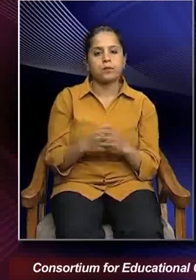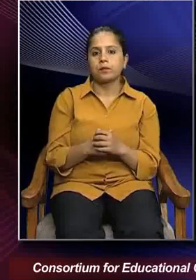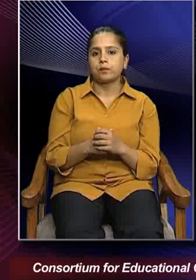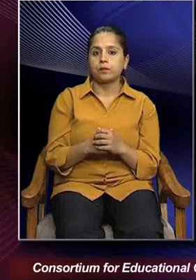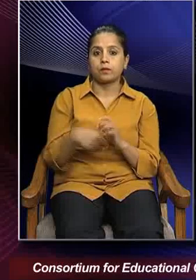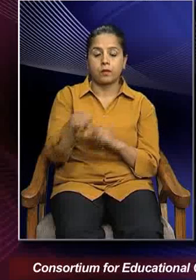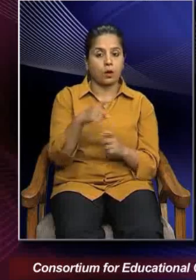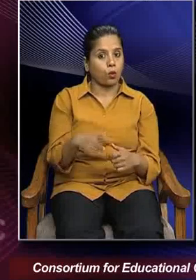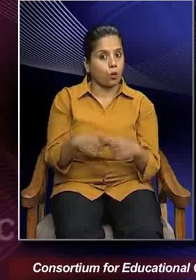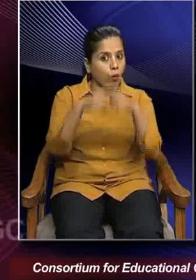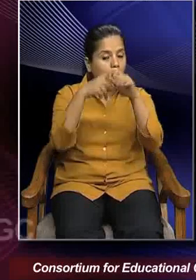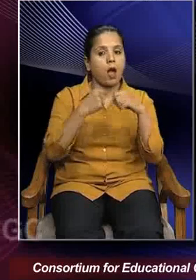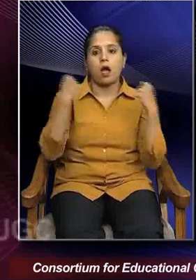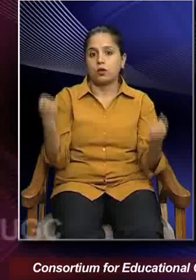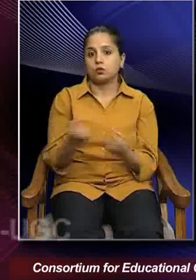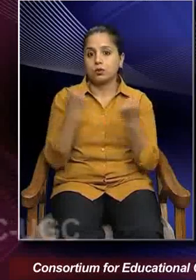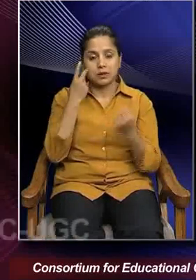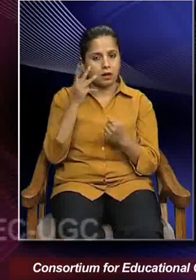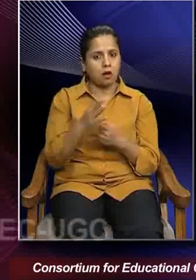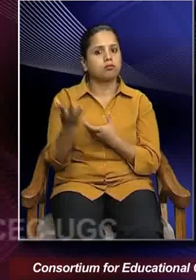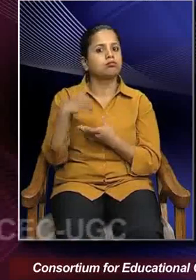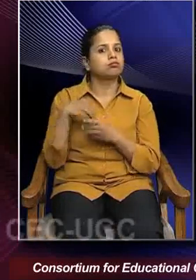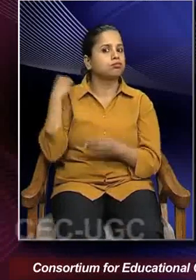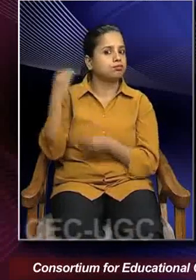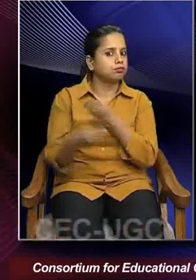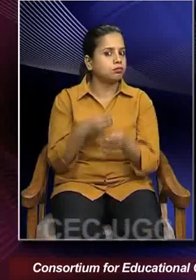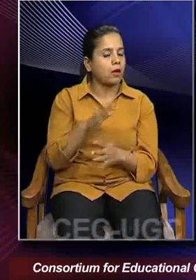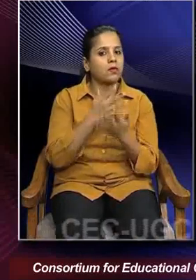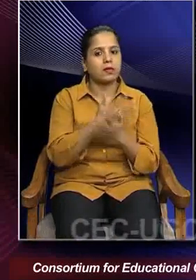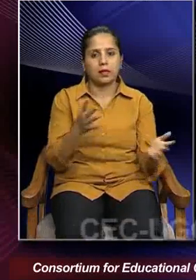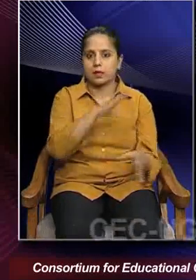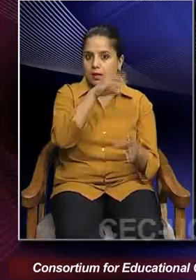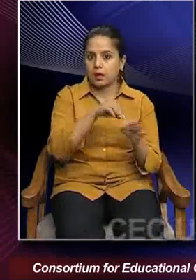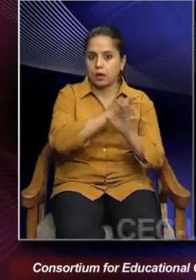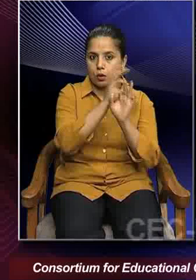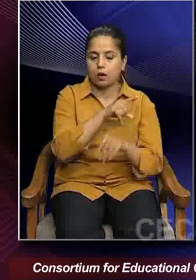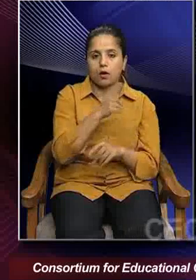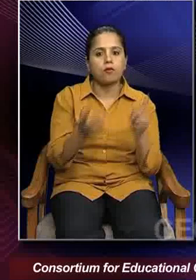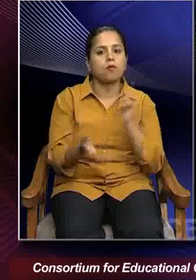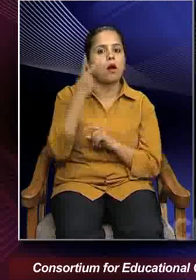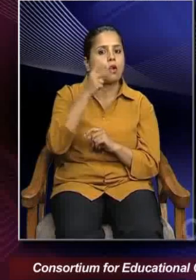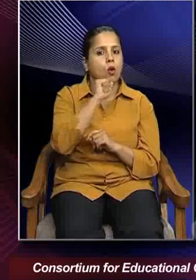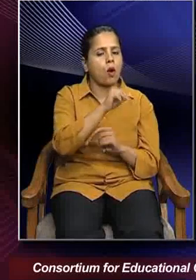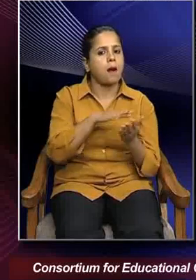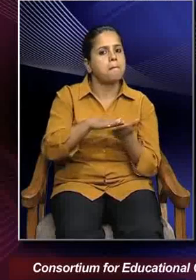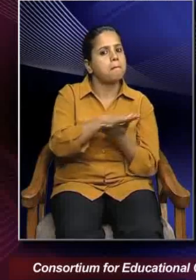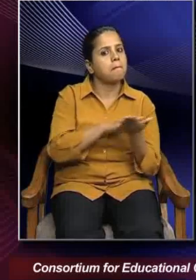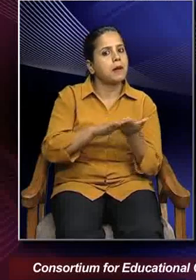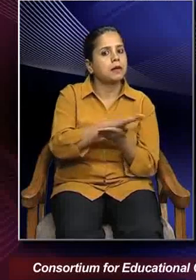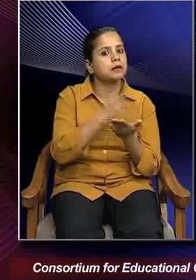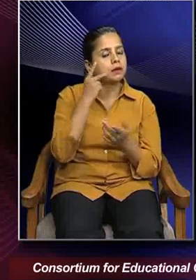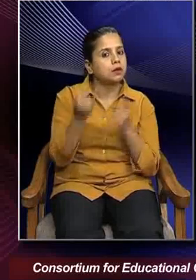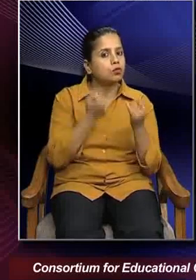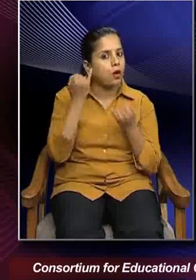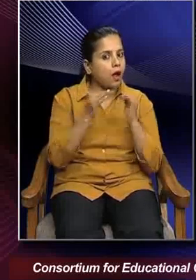So, qualities and actions are inherent in the substance and they find their basis